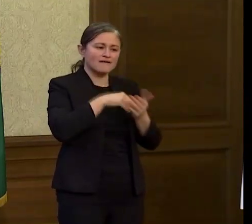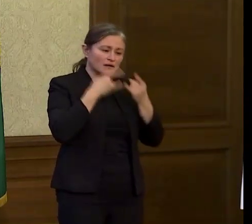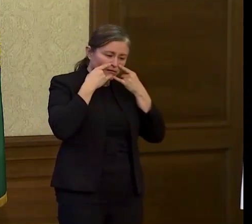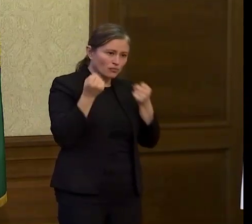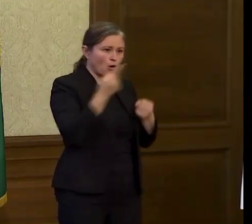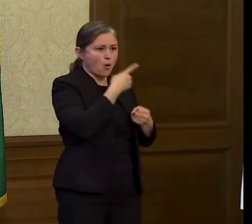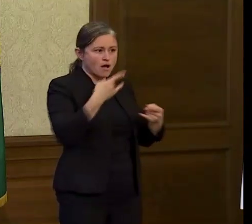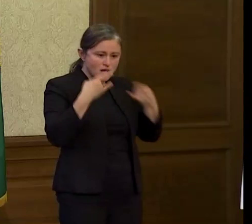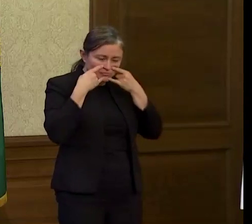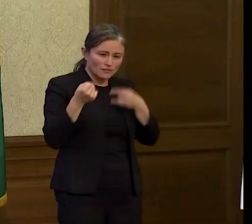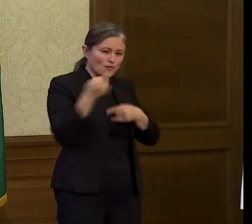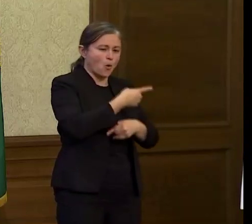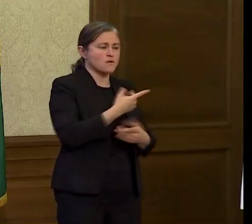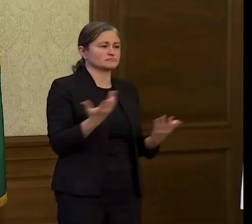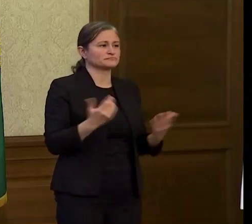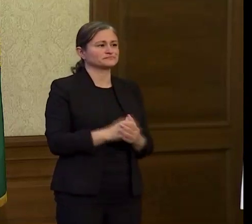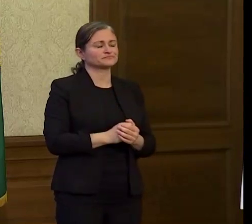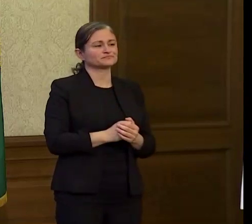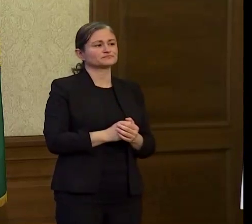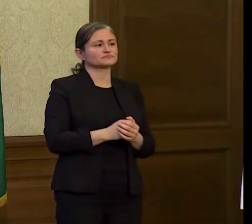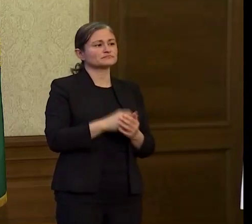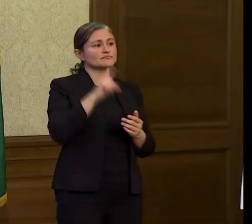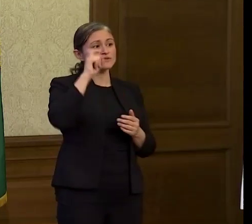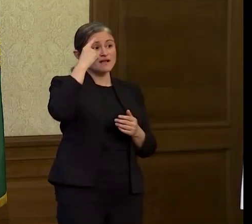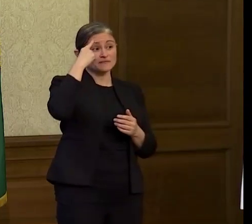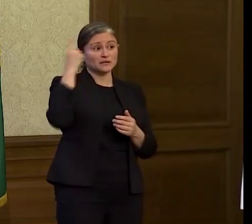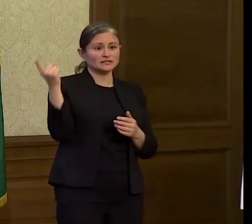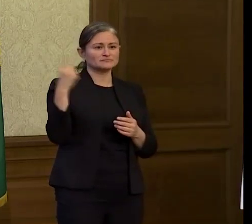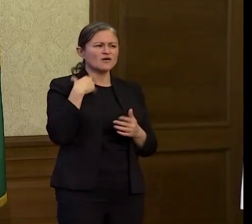add that to the nurses, to the people who work in